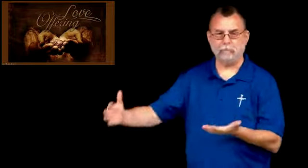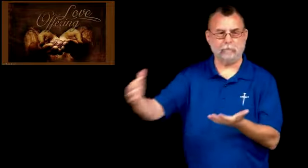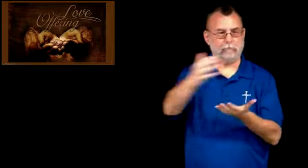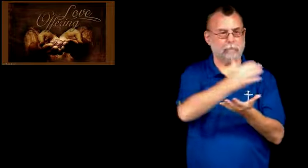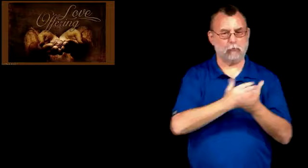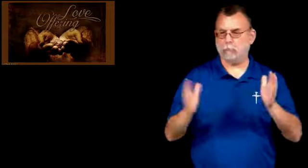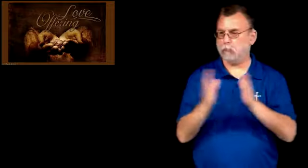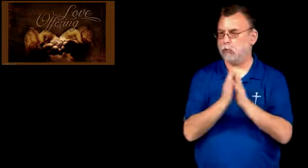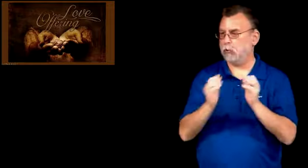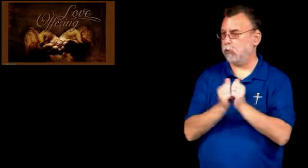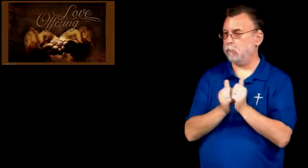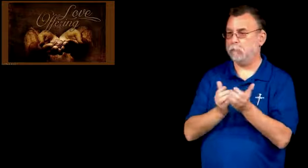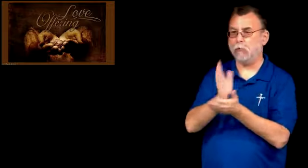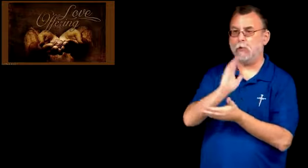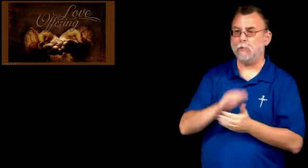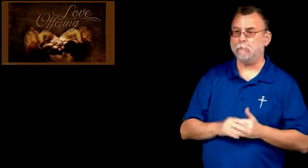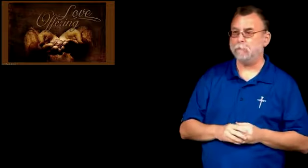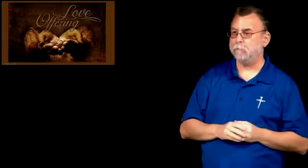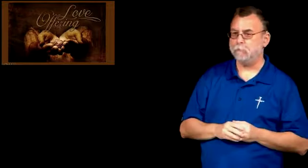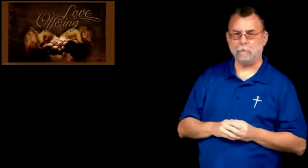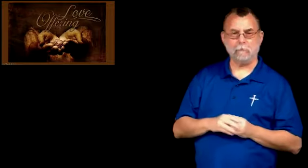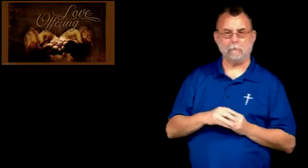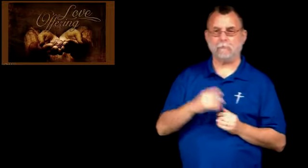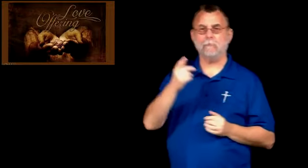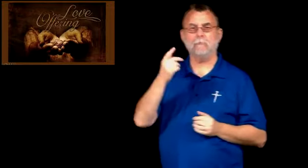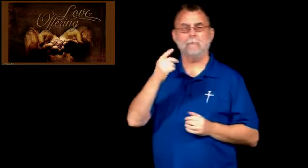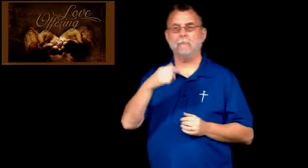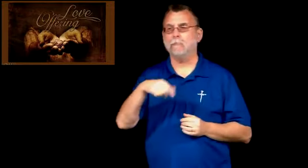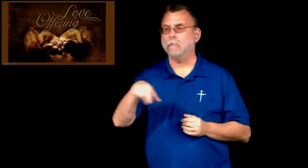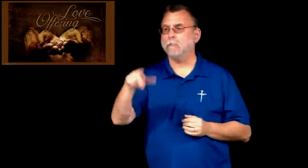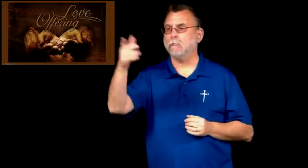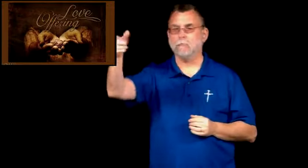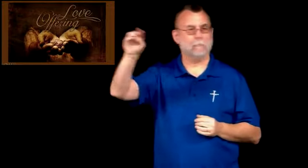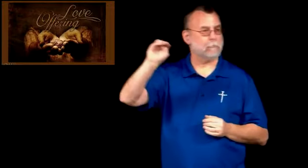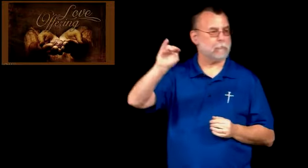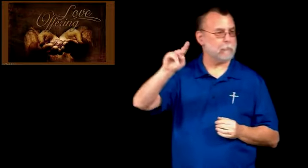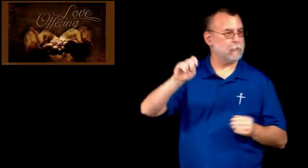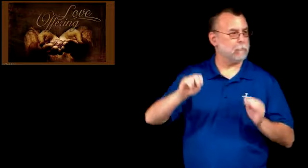and giving back to the Lord. Give whatever you feel you can.